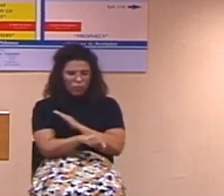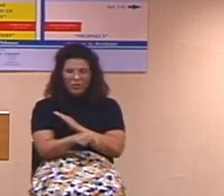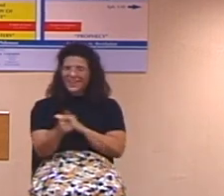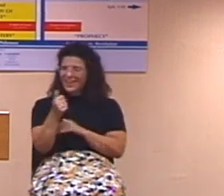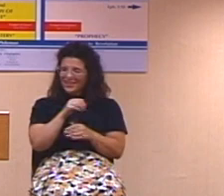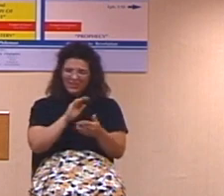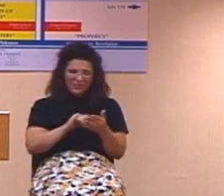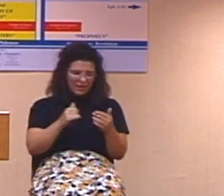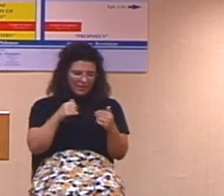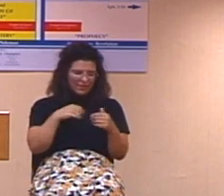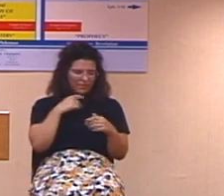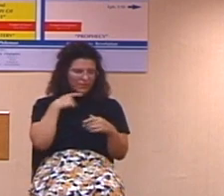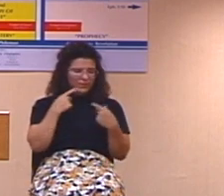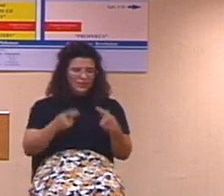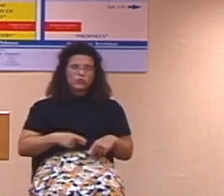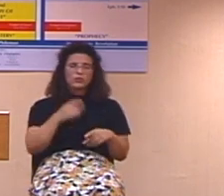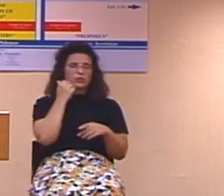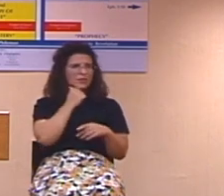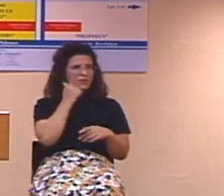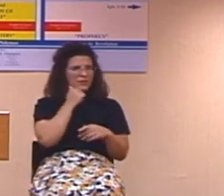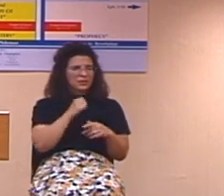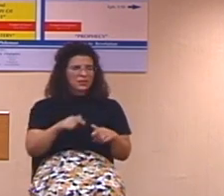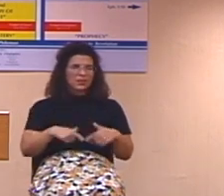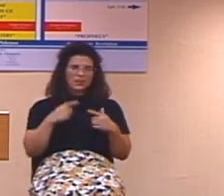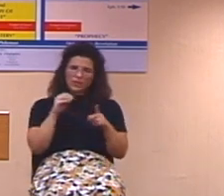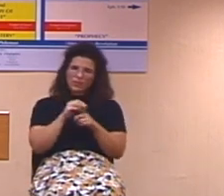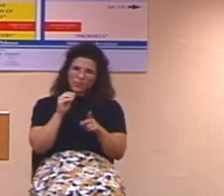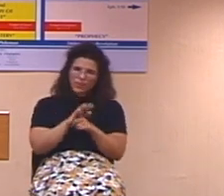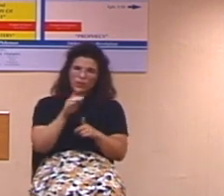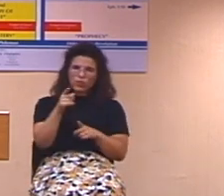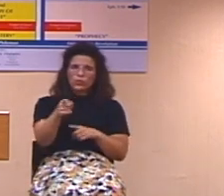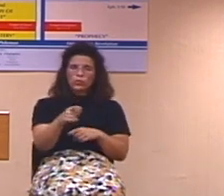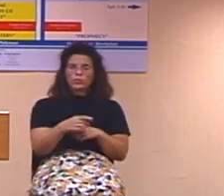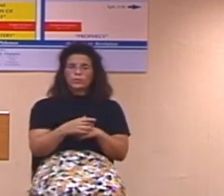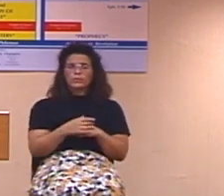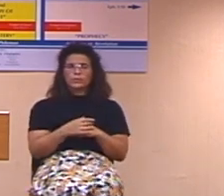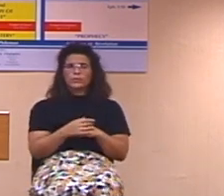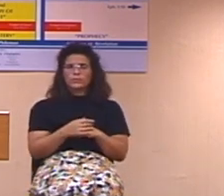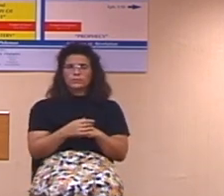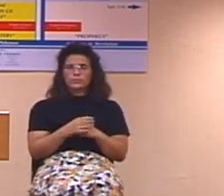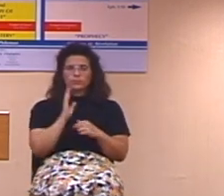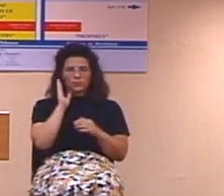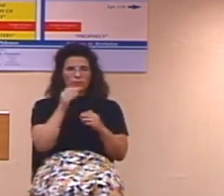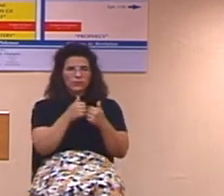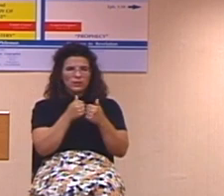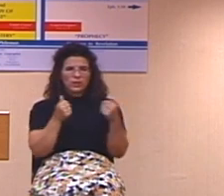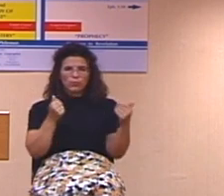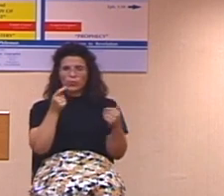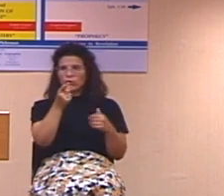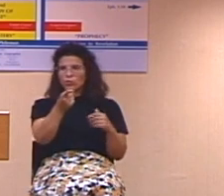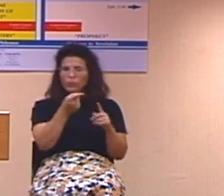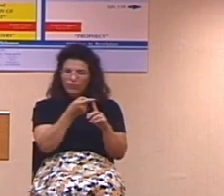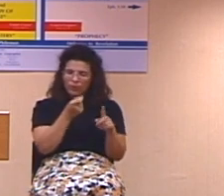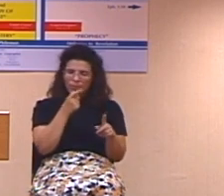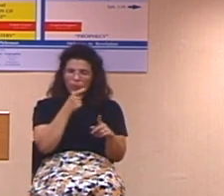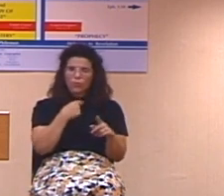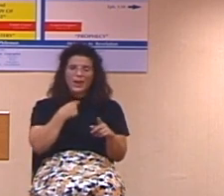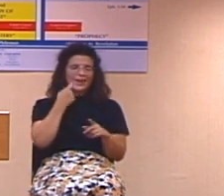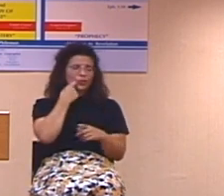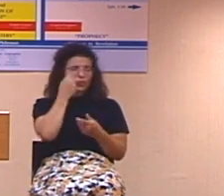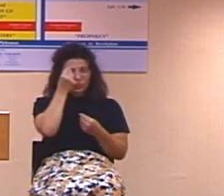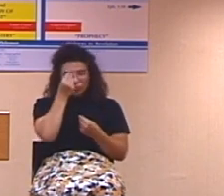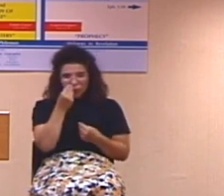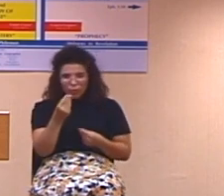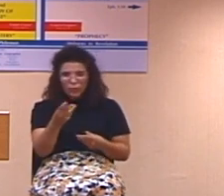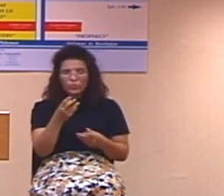that physical day-to-day life stuff going to impact you? Is it going to separate you from who I just told